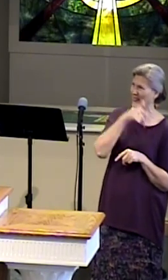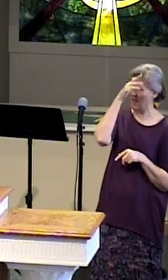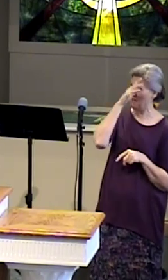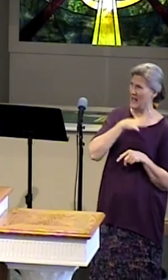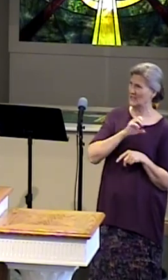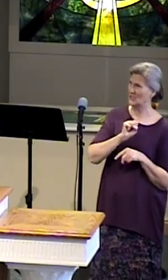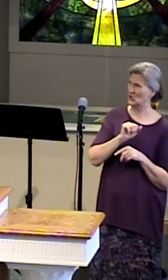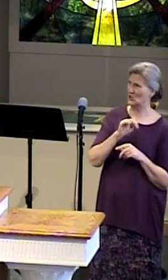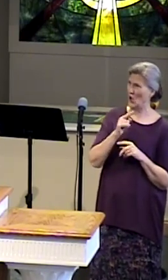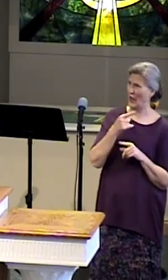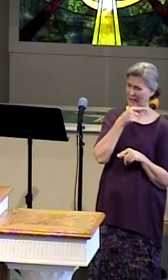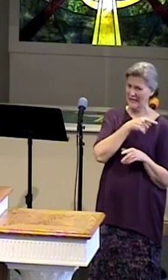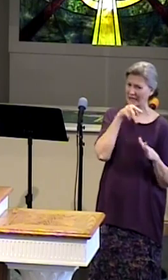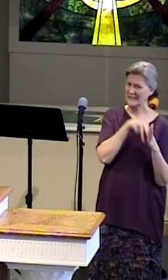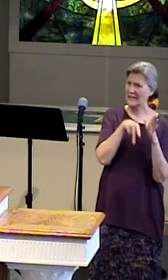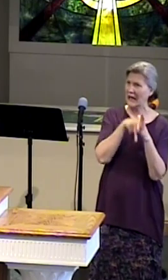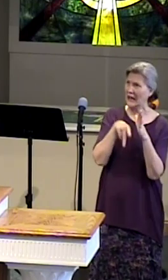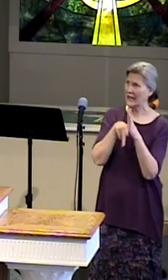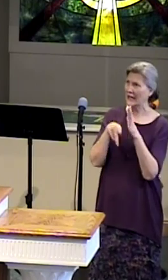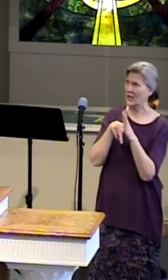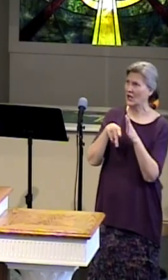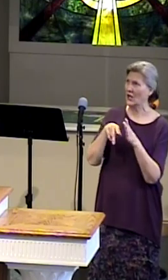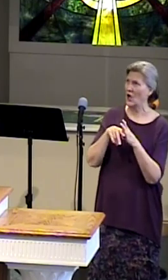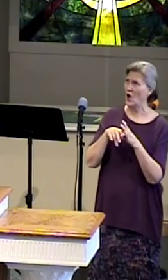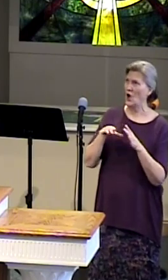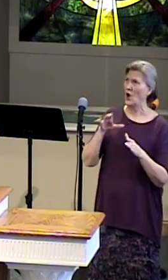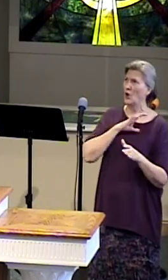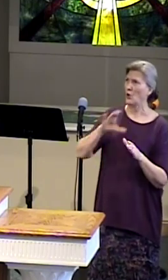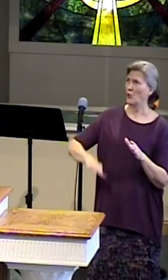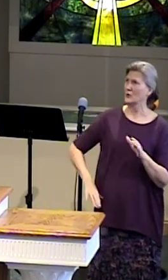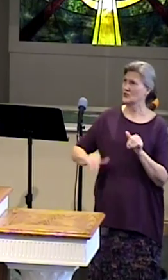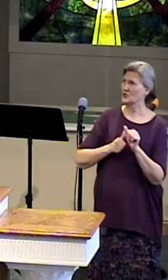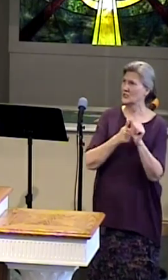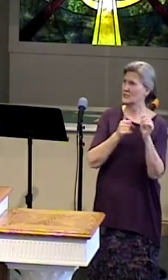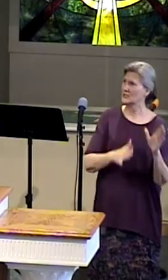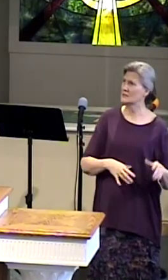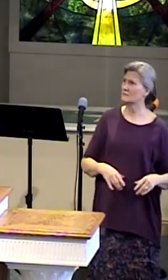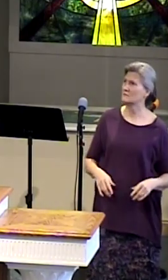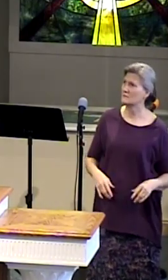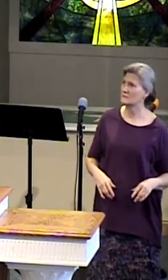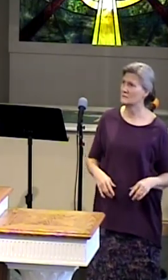What is he saying? To disciple will cause you risk.